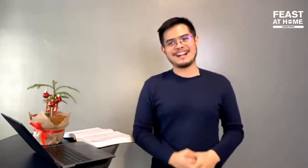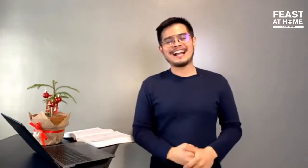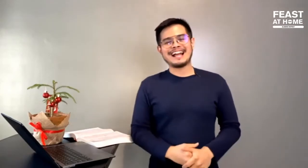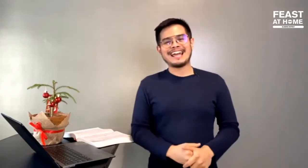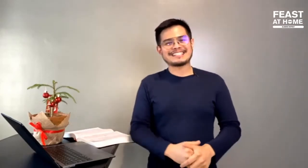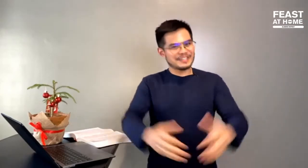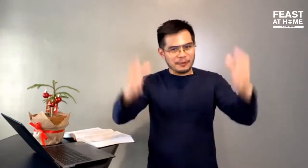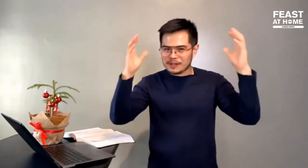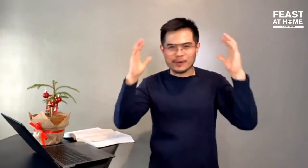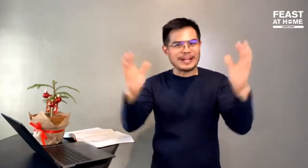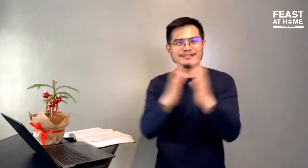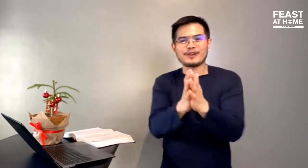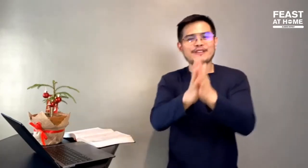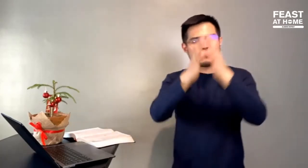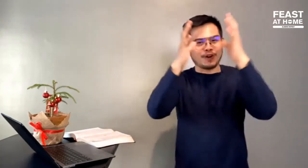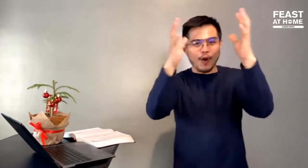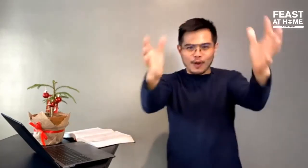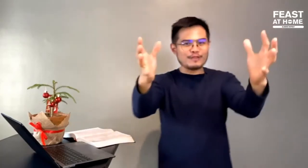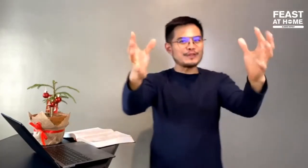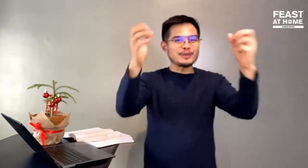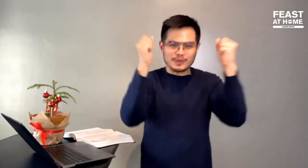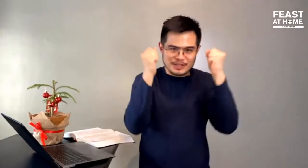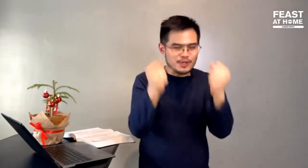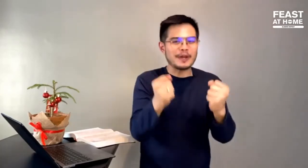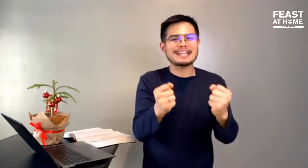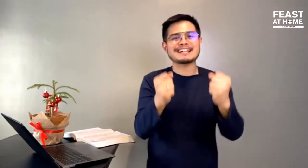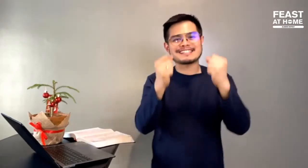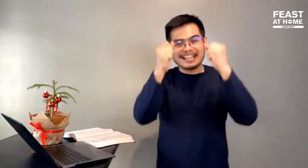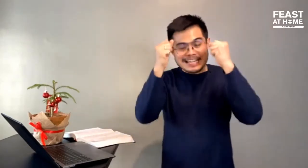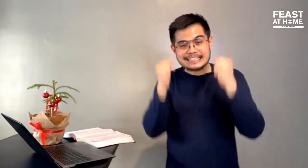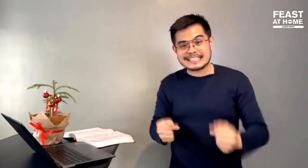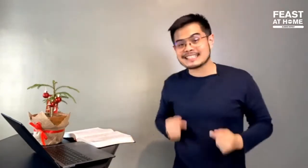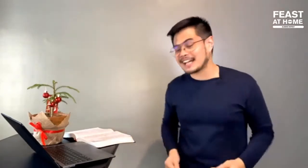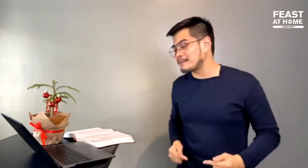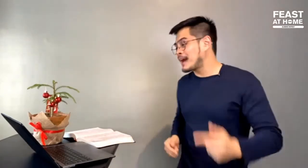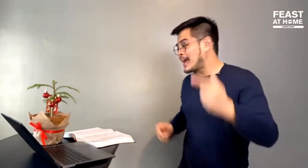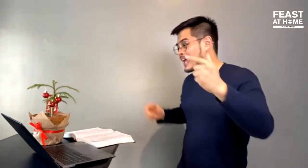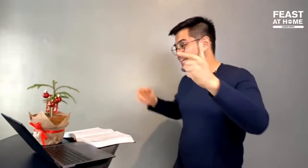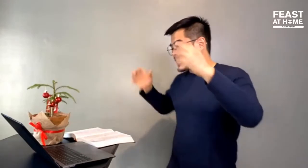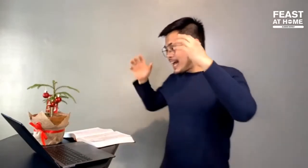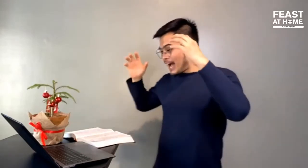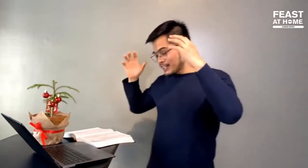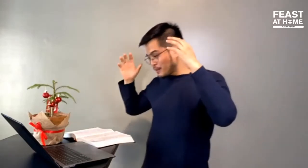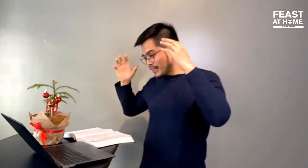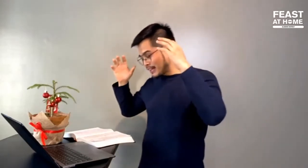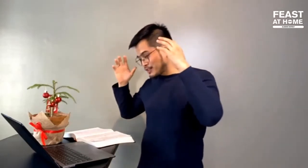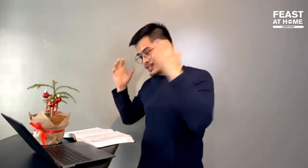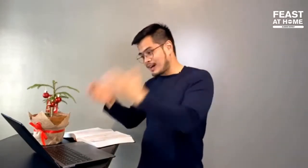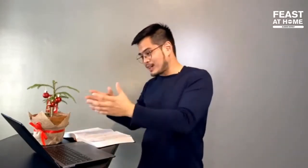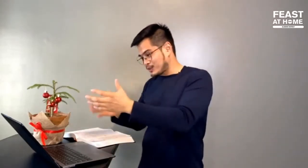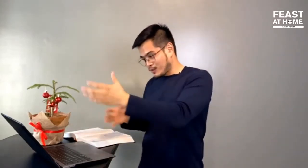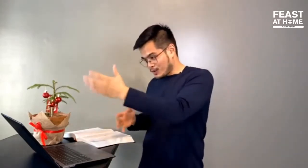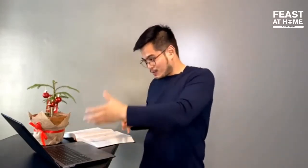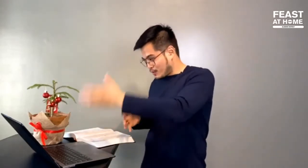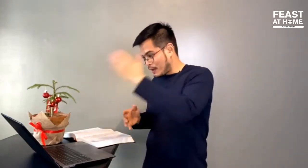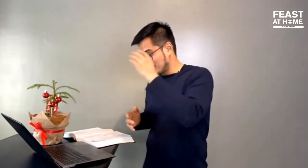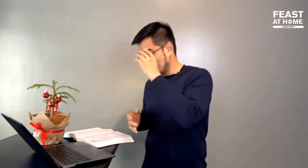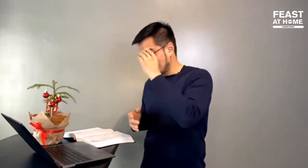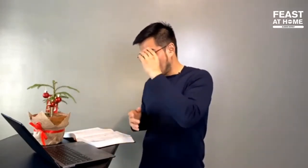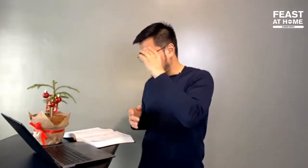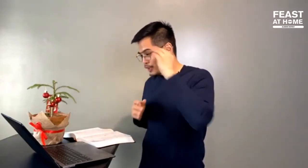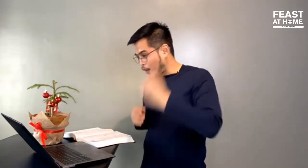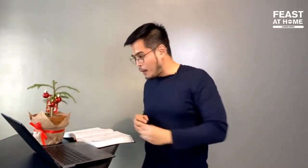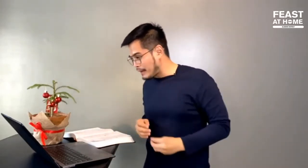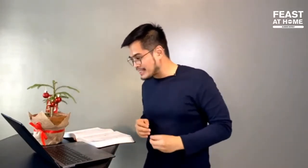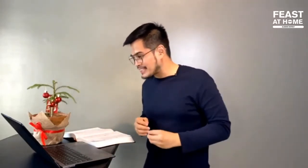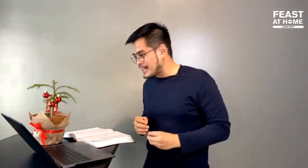together. And so we're grateful for all of you who are joining us at this time. And I just want to give a shout out to those of you I'm